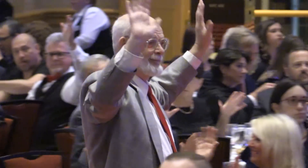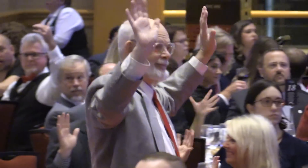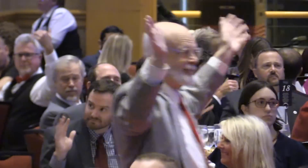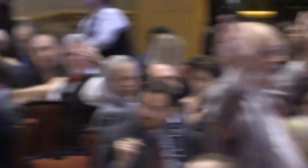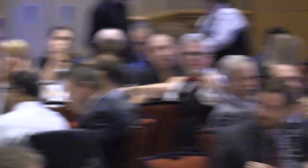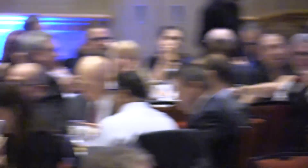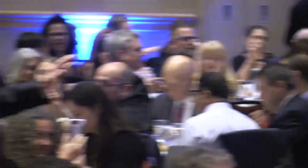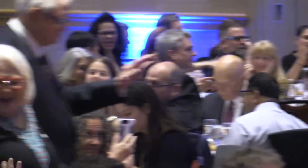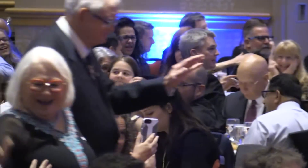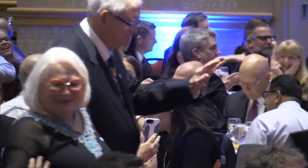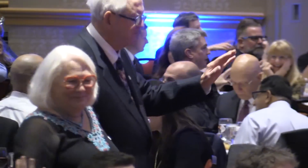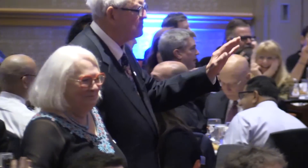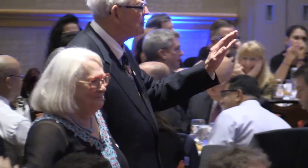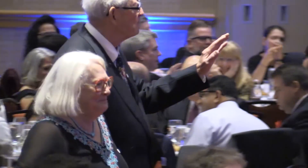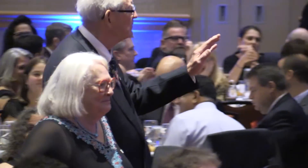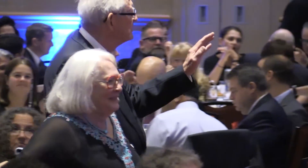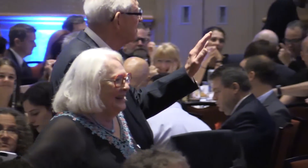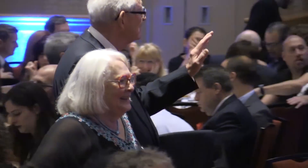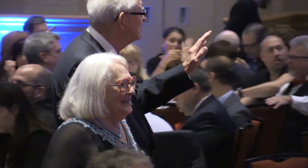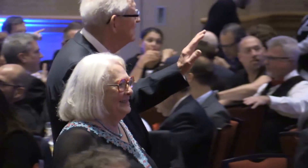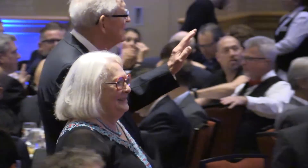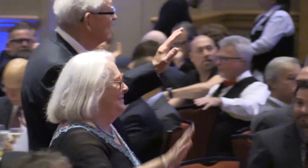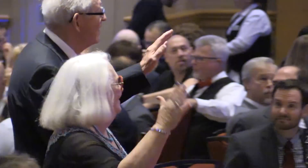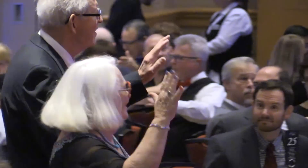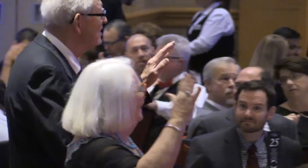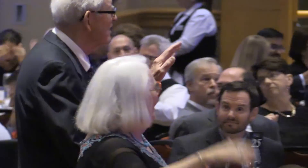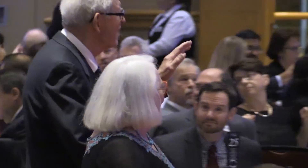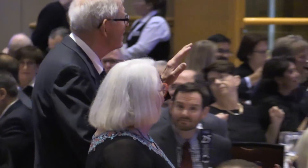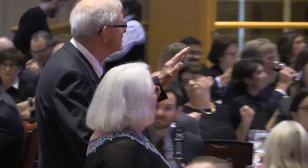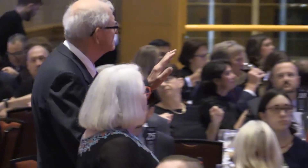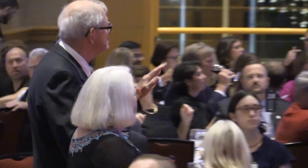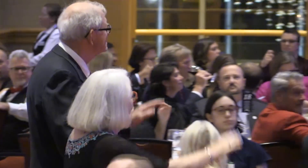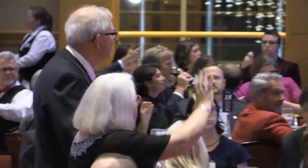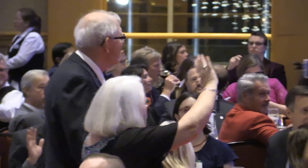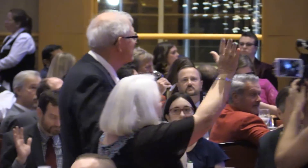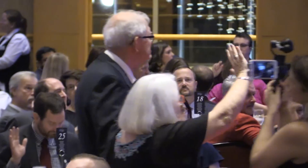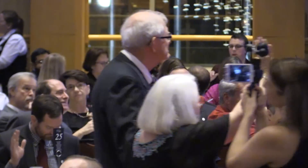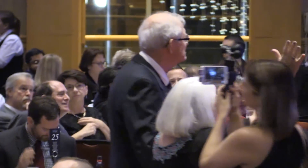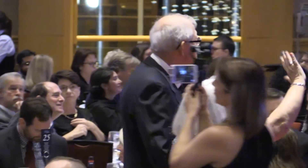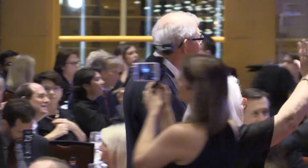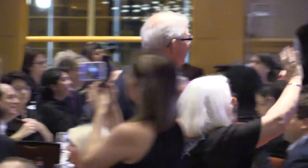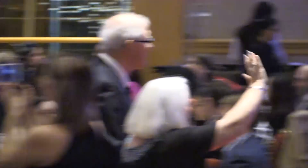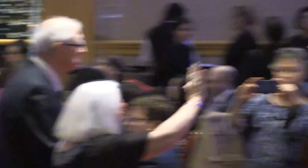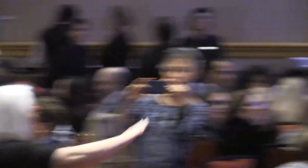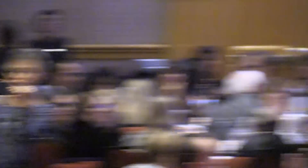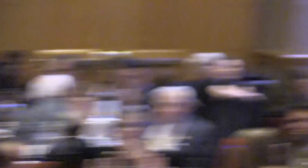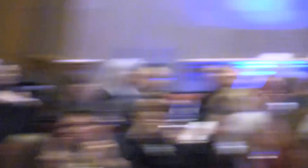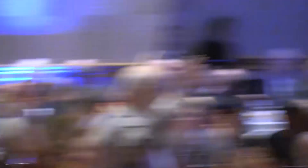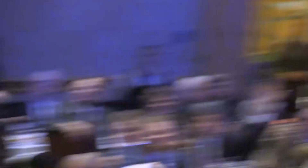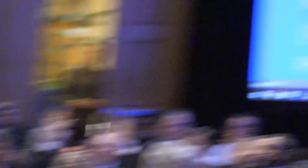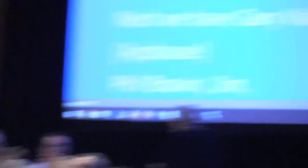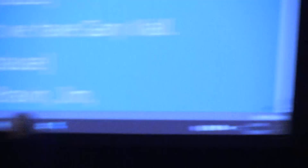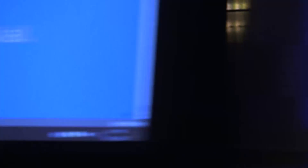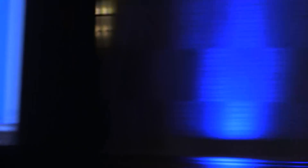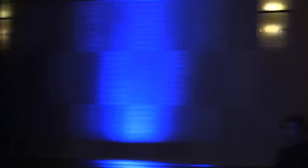Phil Bravin. Jim Marsh. Paul Taylor and his lovely